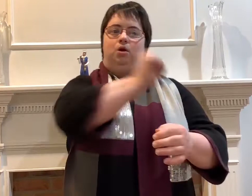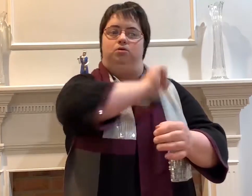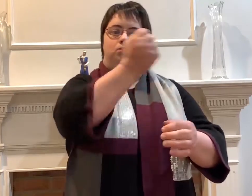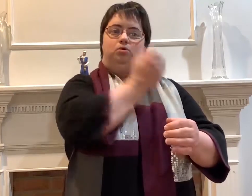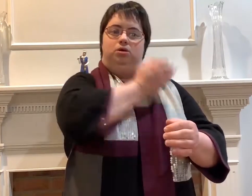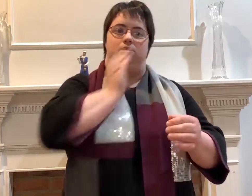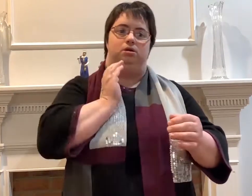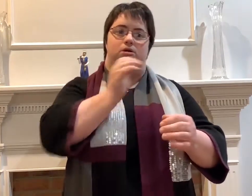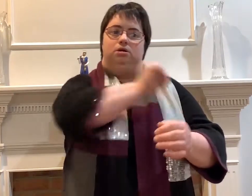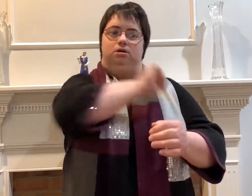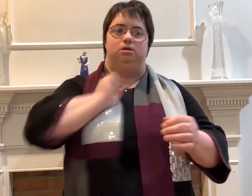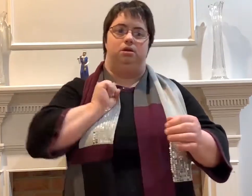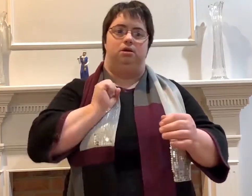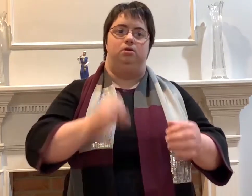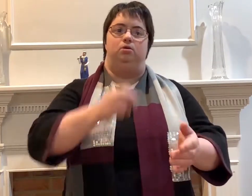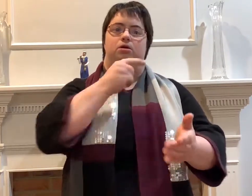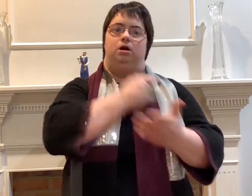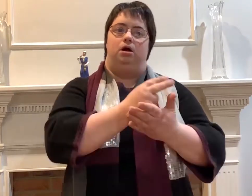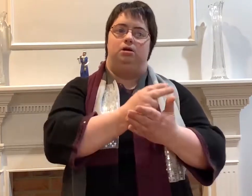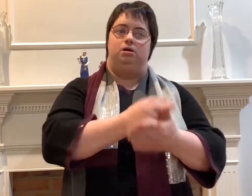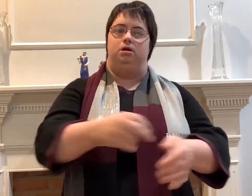Thank you.